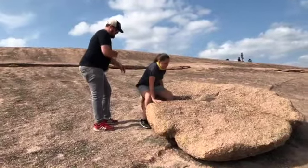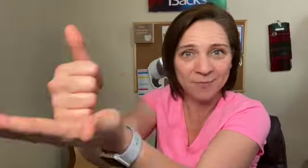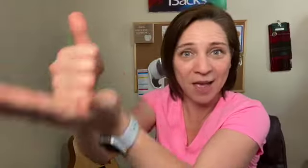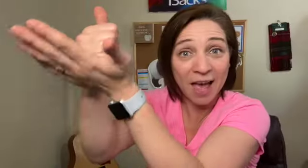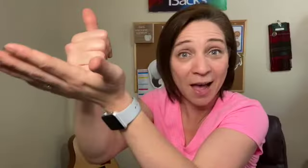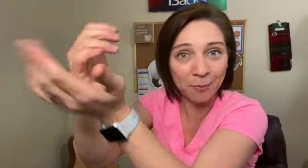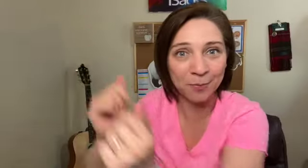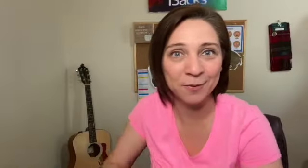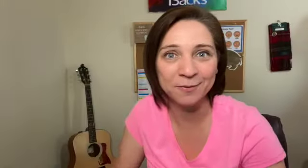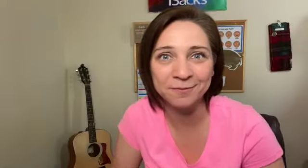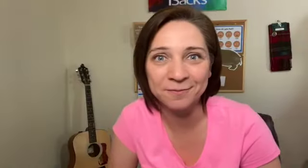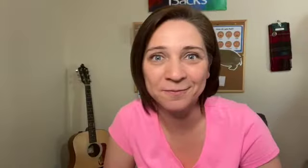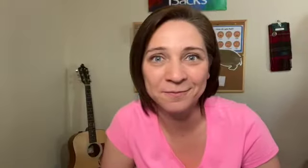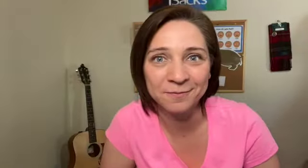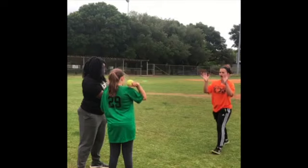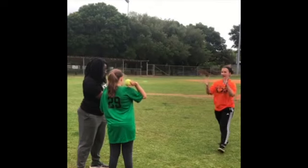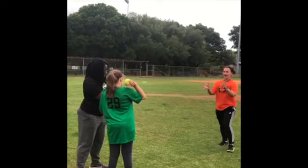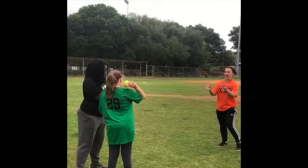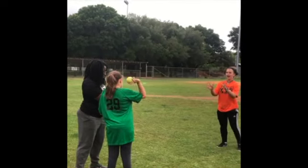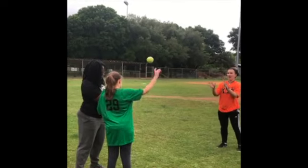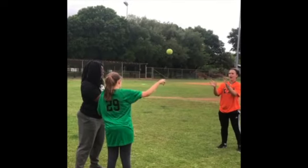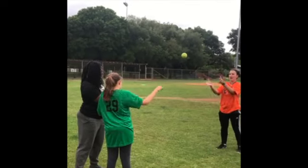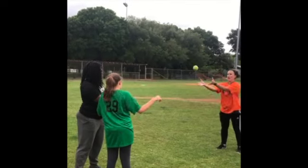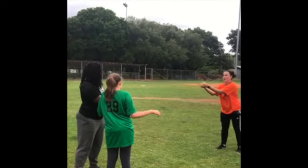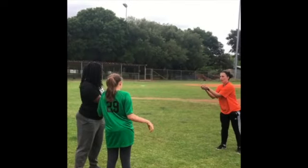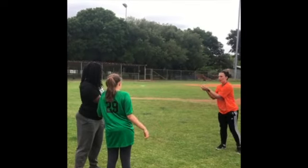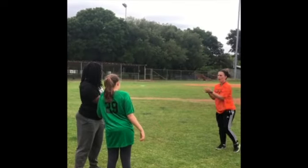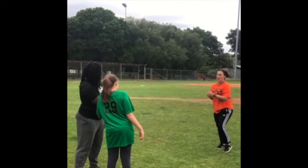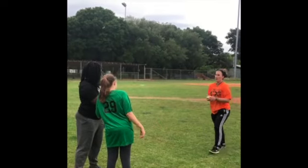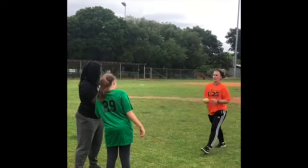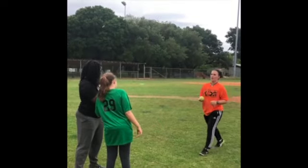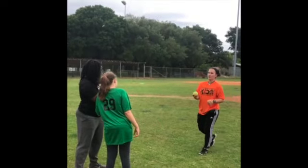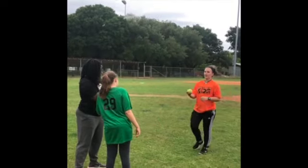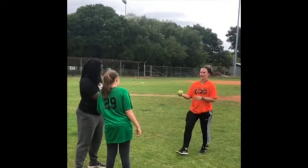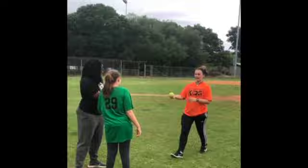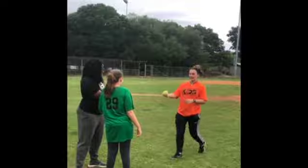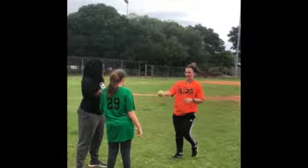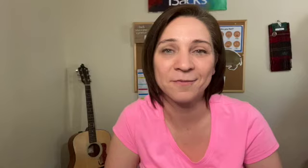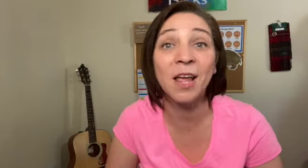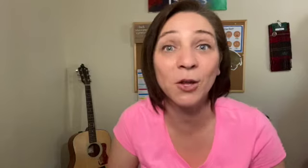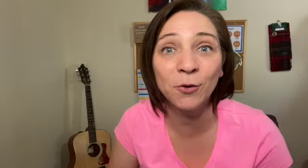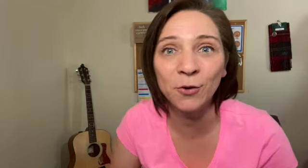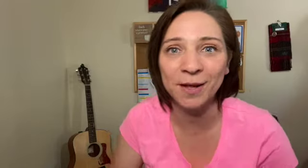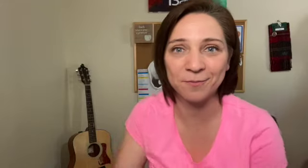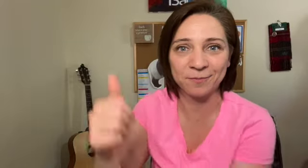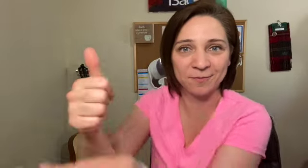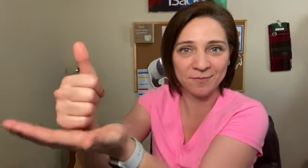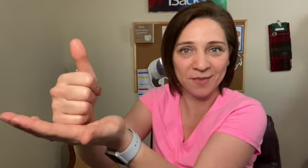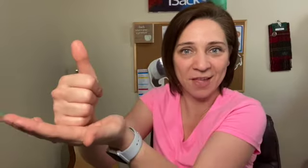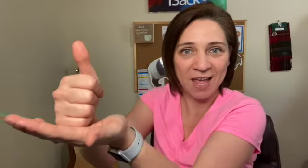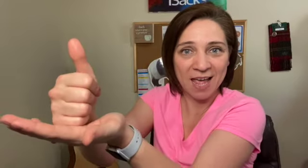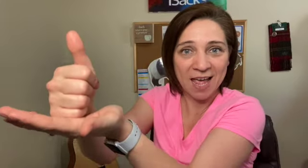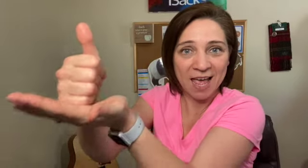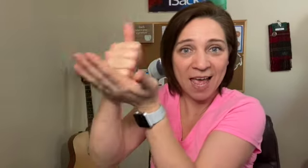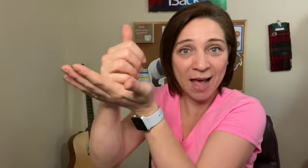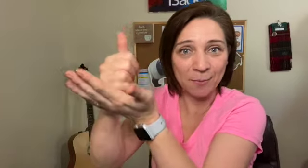Help. She helps her play baseball. Now you do it. Help.